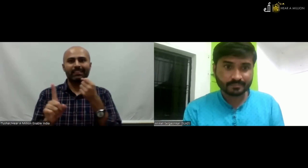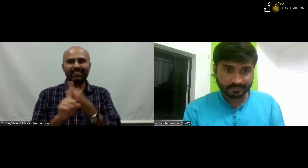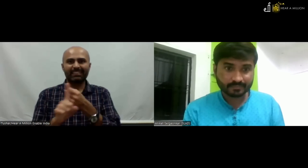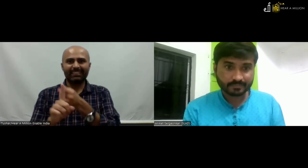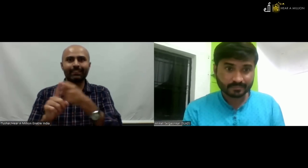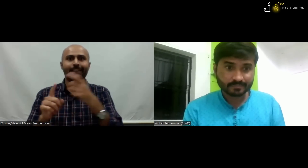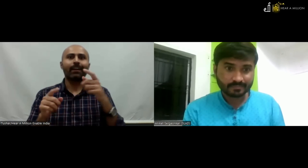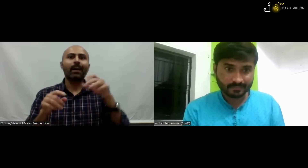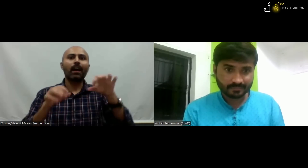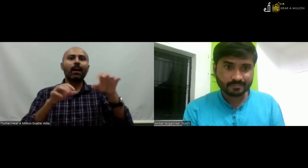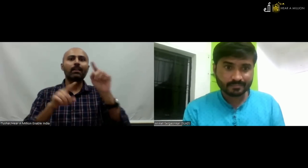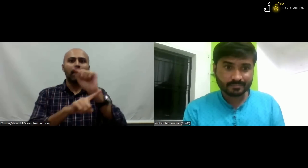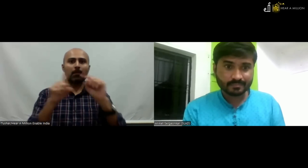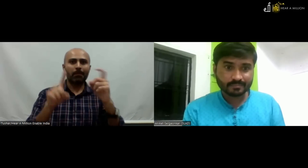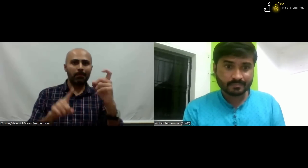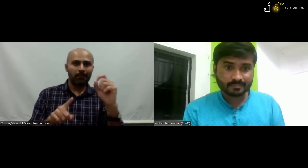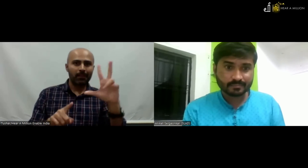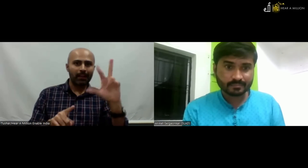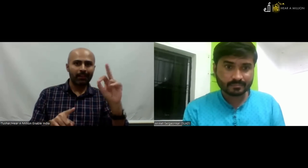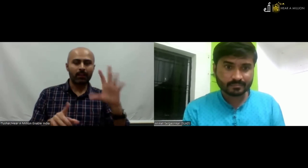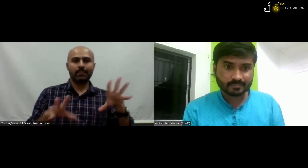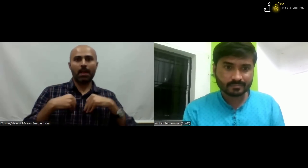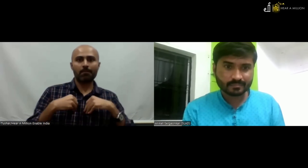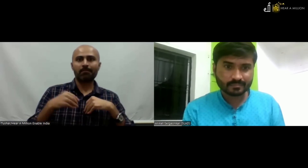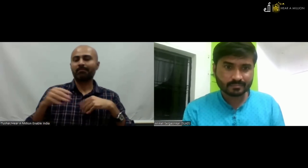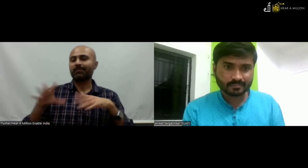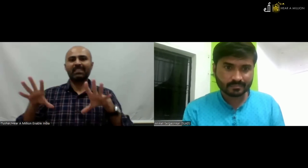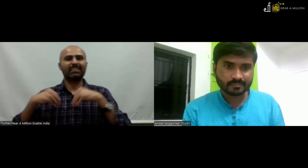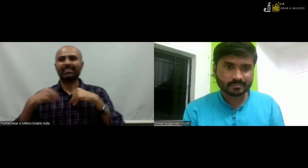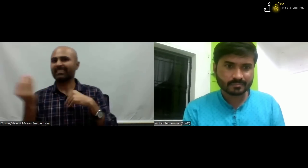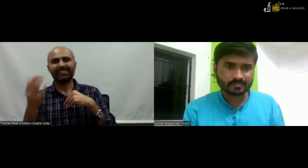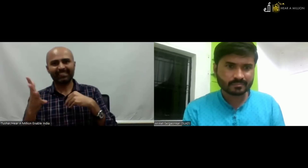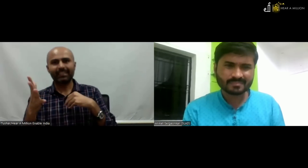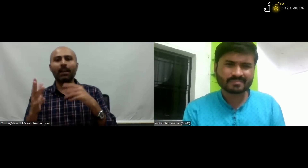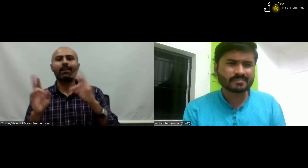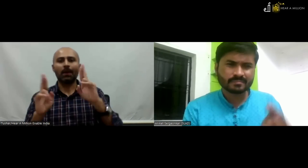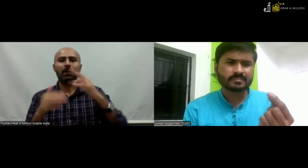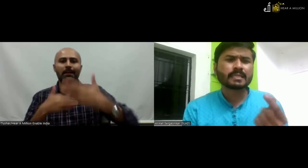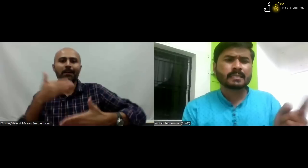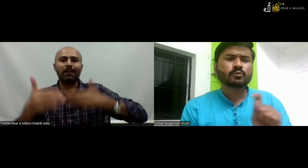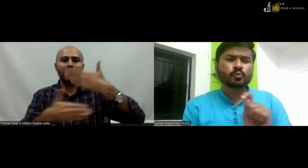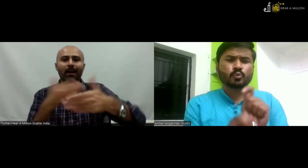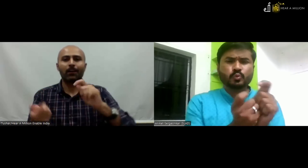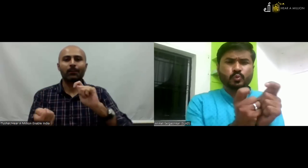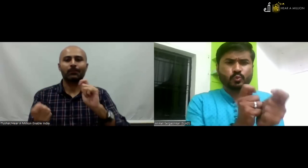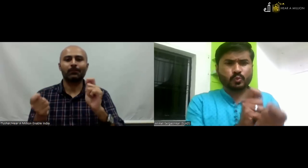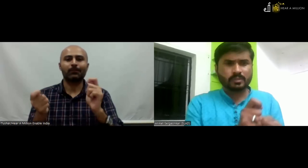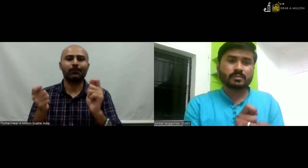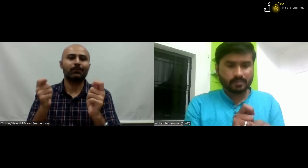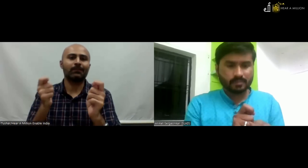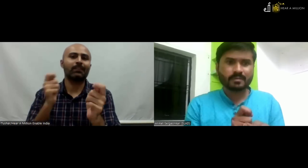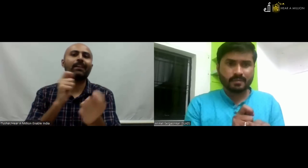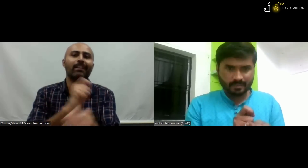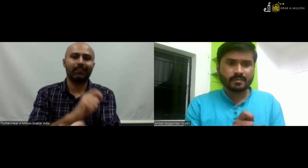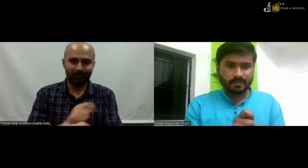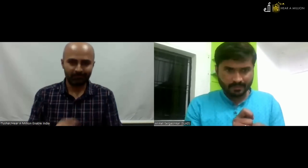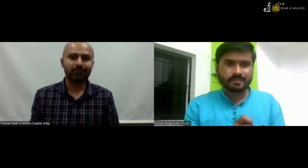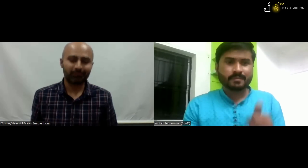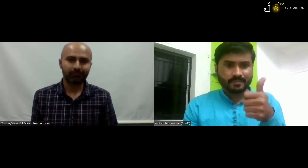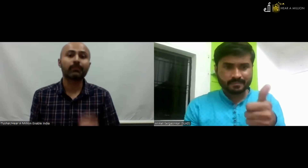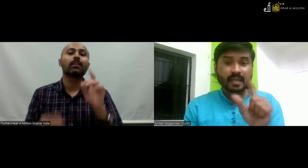and replicate the thing which you have mentioned. And also the people 70 to 80%, some people are getting the license and it's still